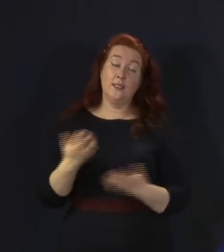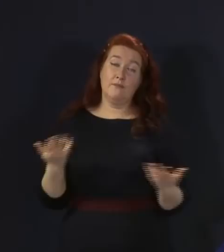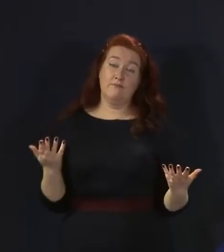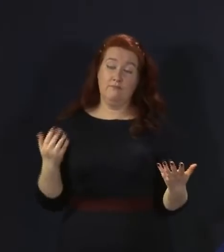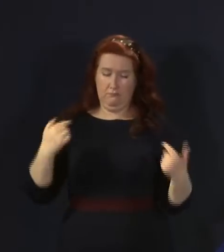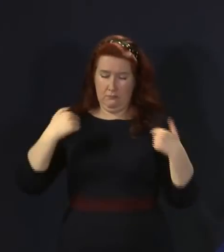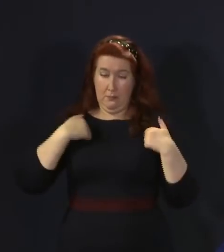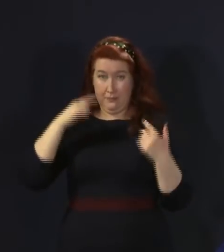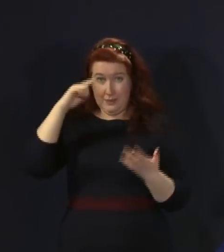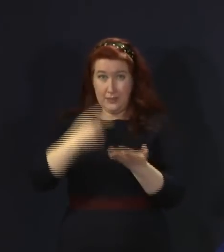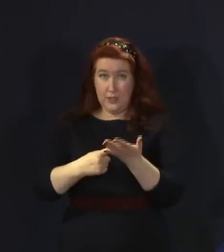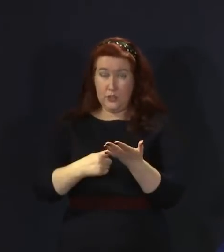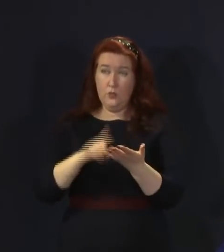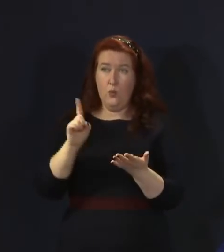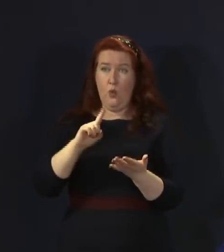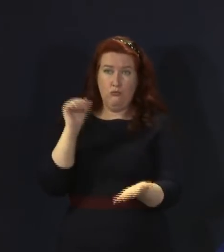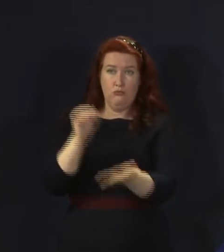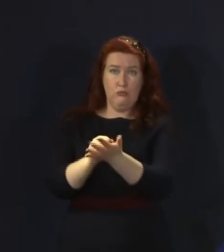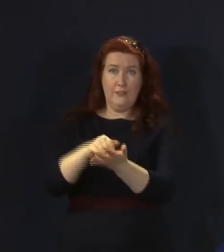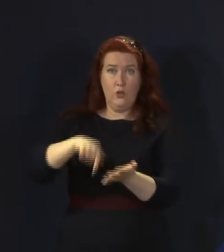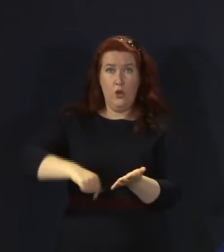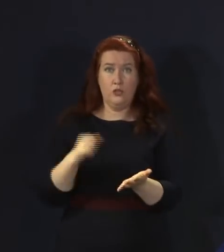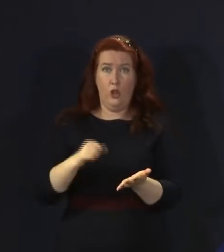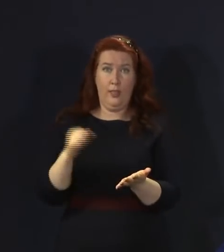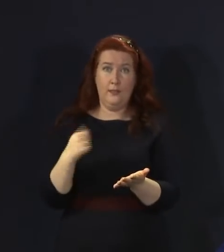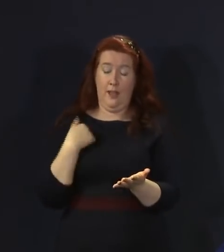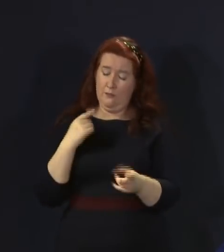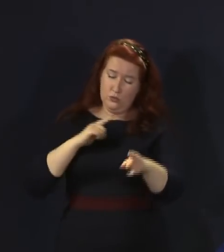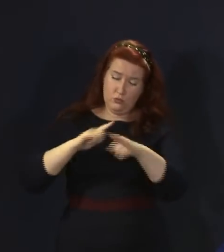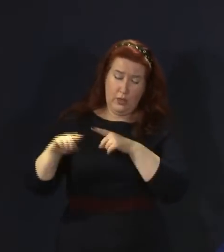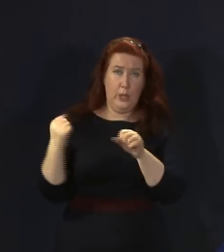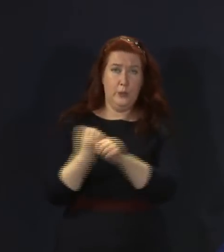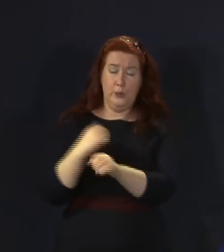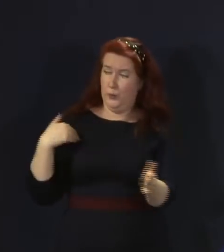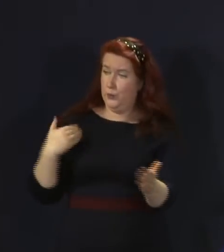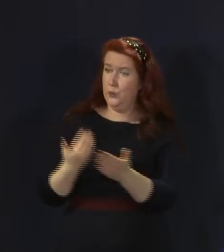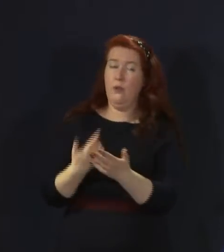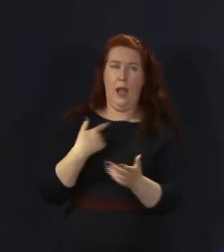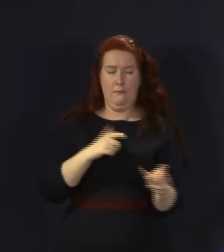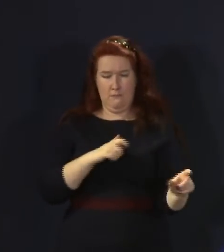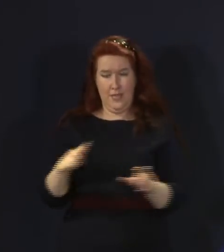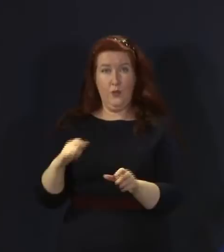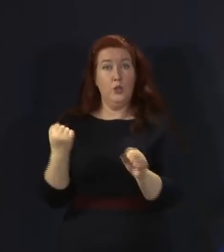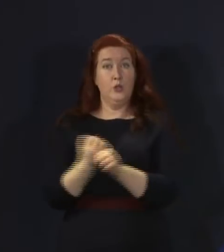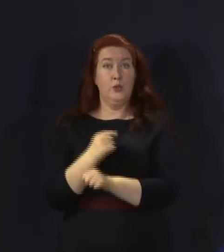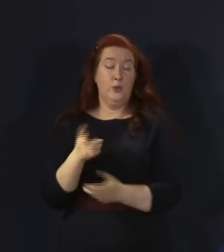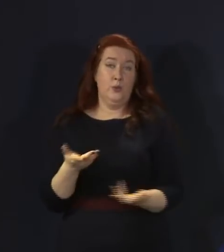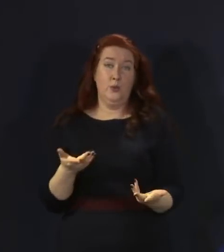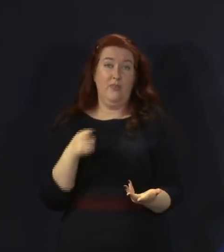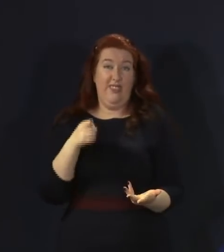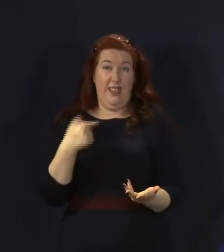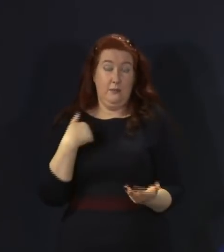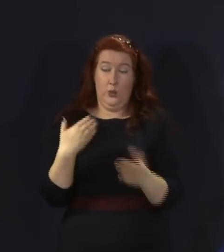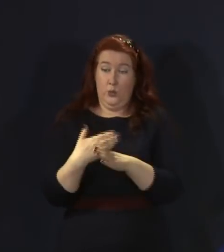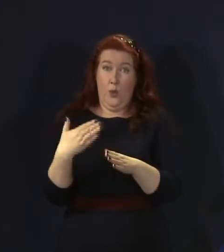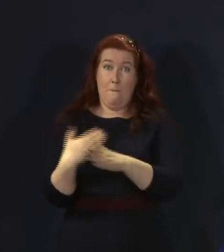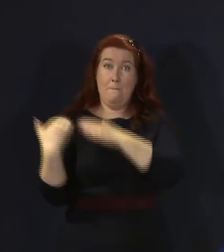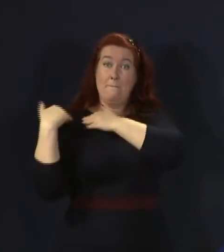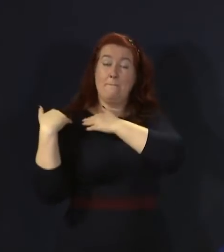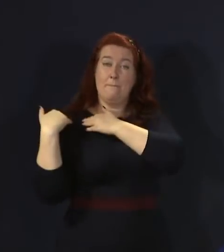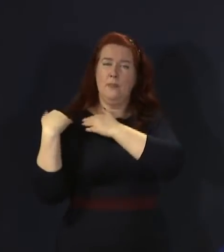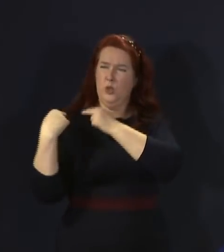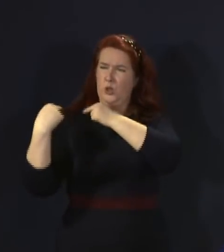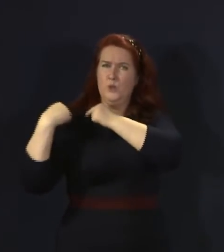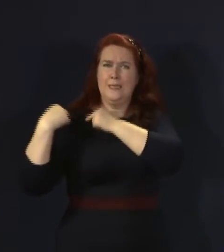take decisions that I think are right for Scotland, and that's what I have tried to do, and that's what I will continue to try to do. That's my job, that's my